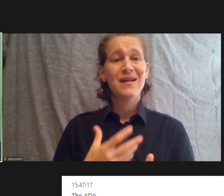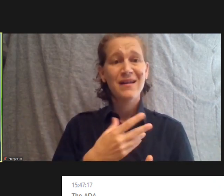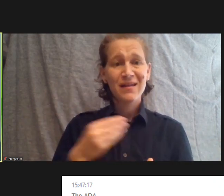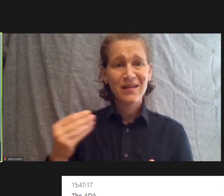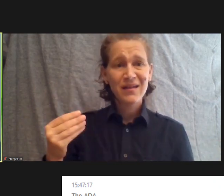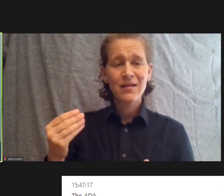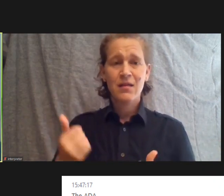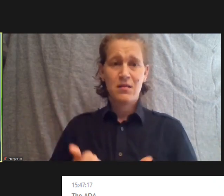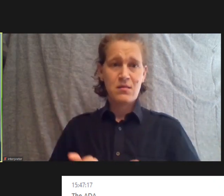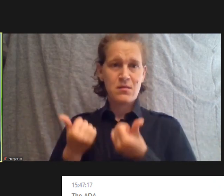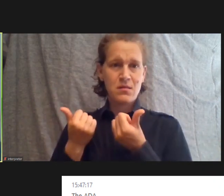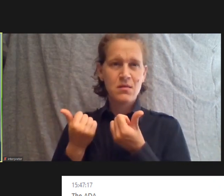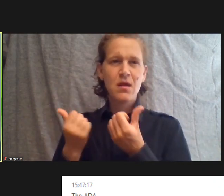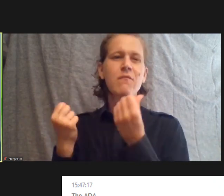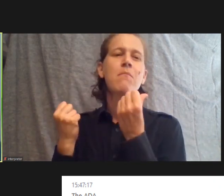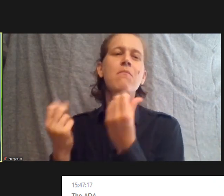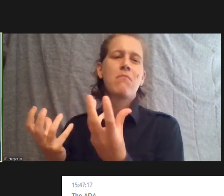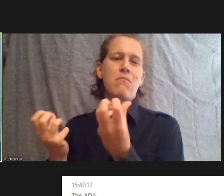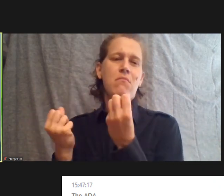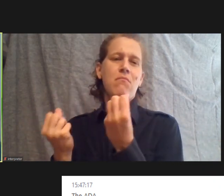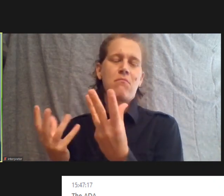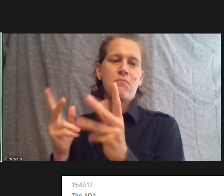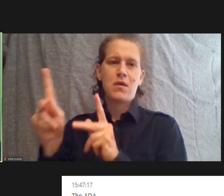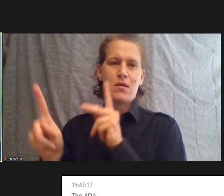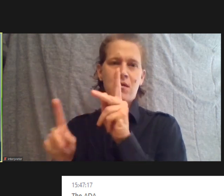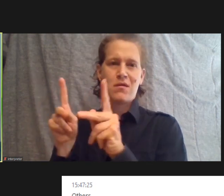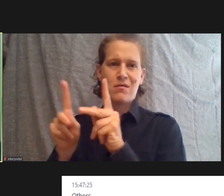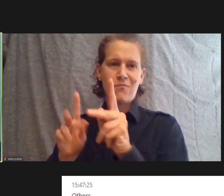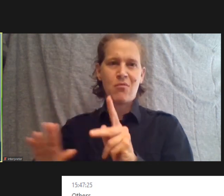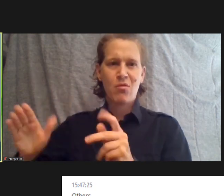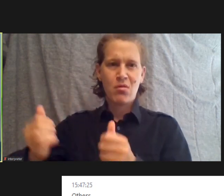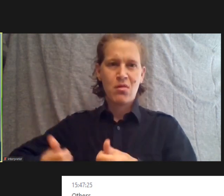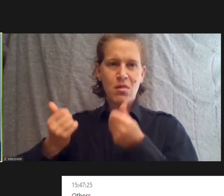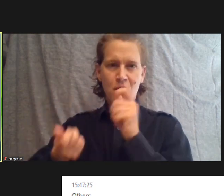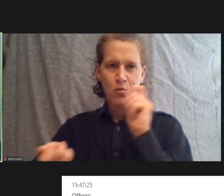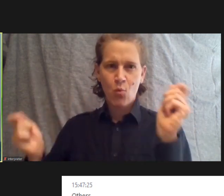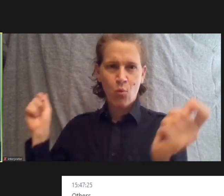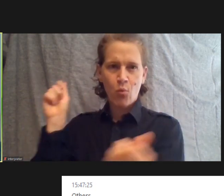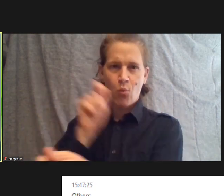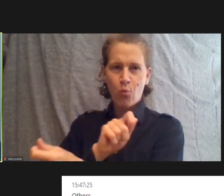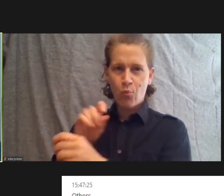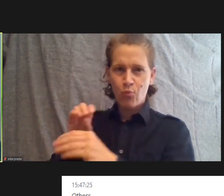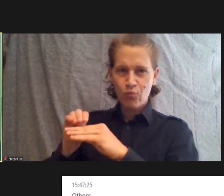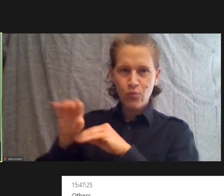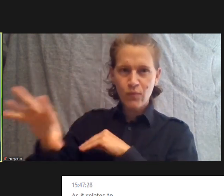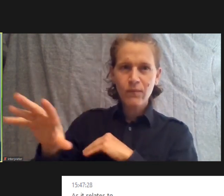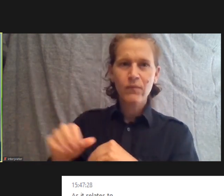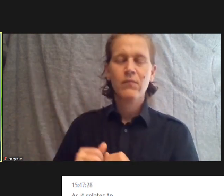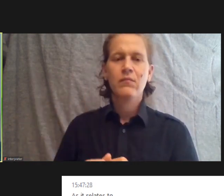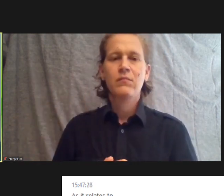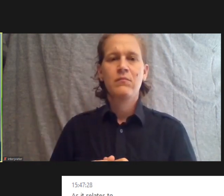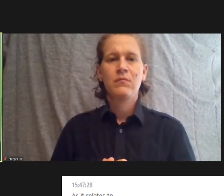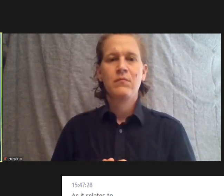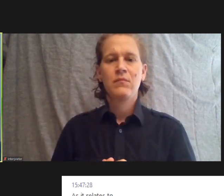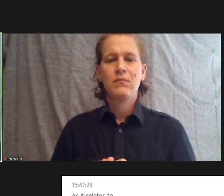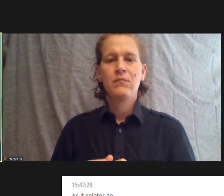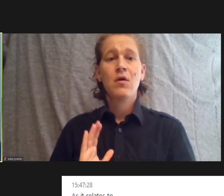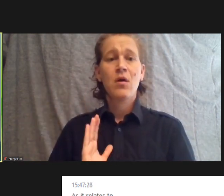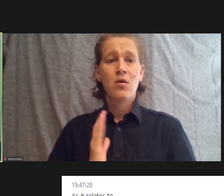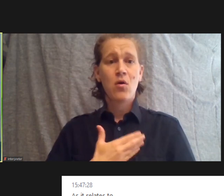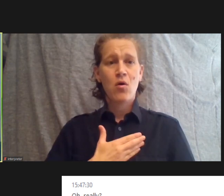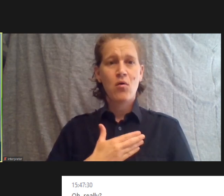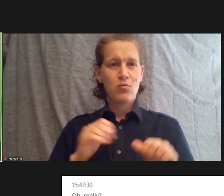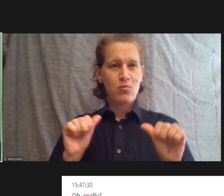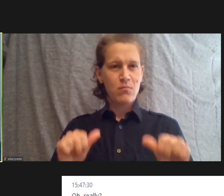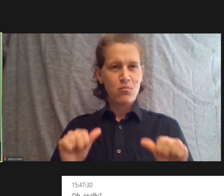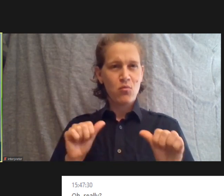of so many others as it relates to our ability to